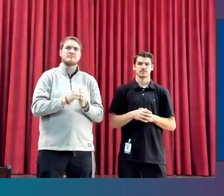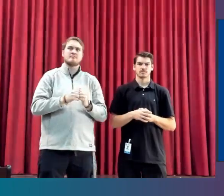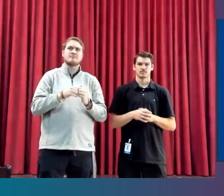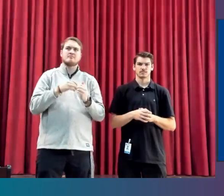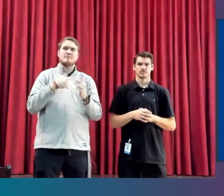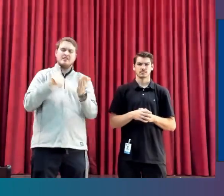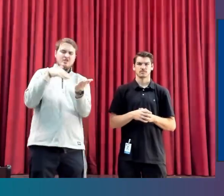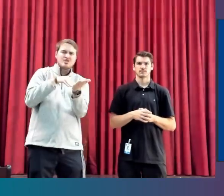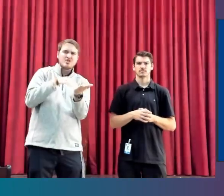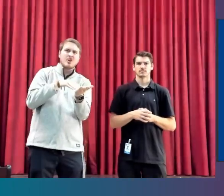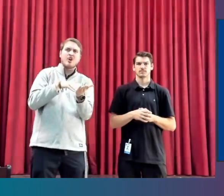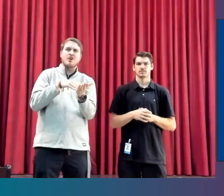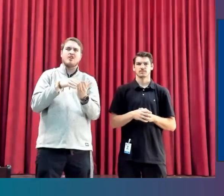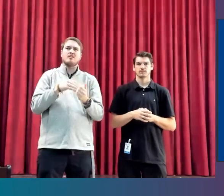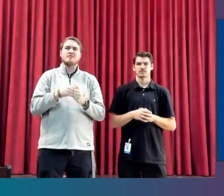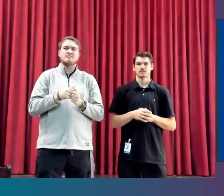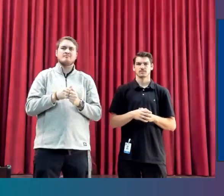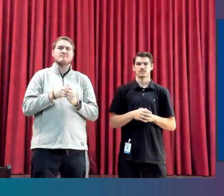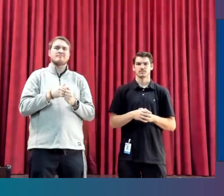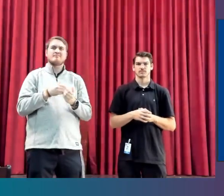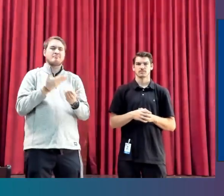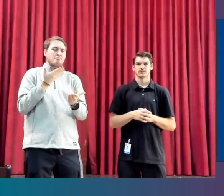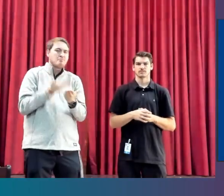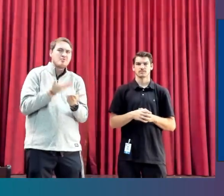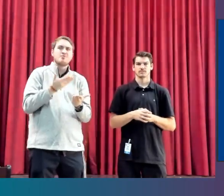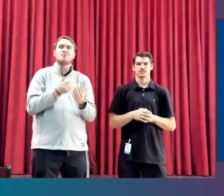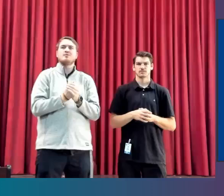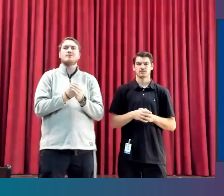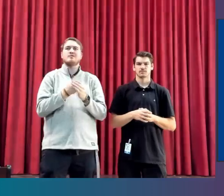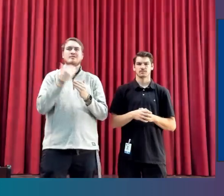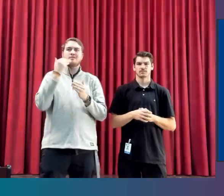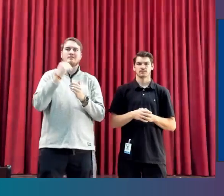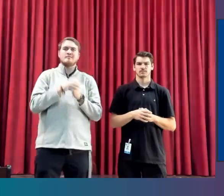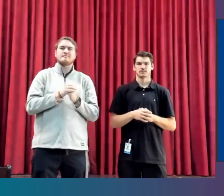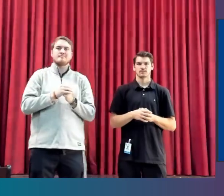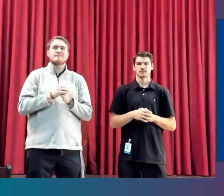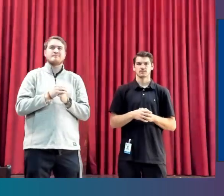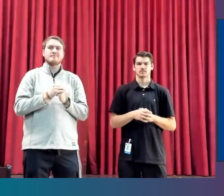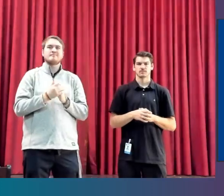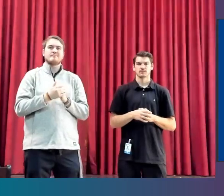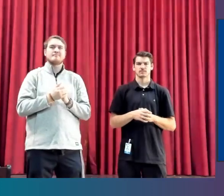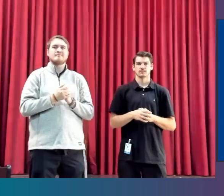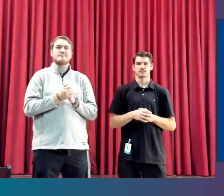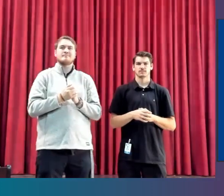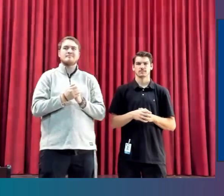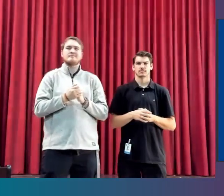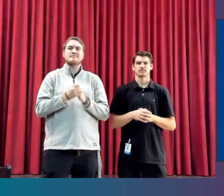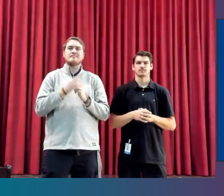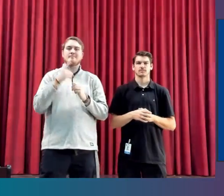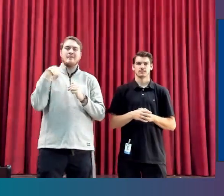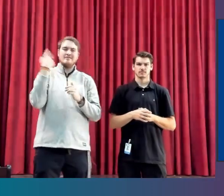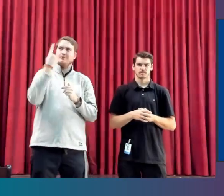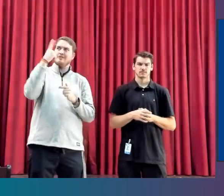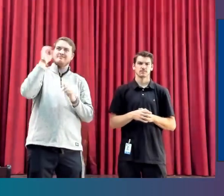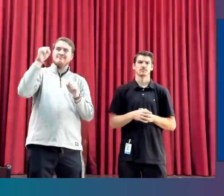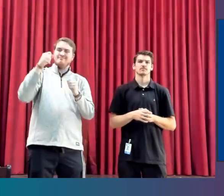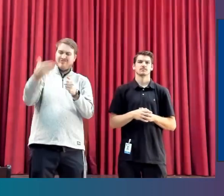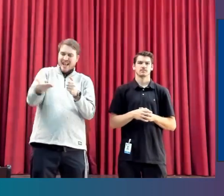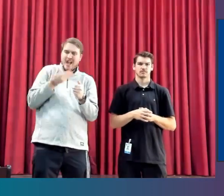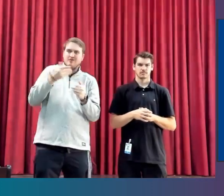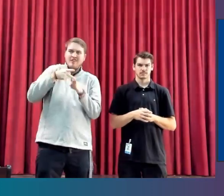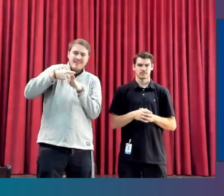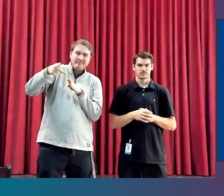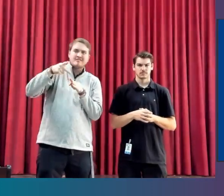for modifications, we would be looking for that. We wouldn't necessarily have to worry about getting those